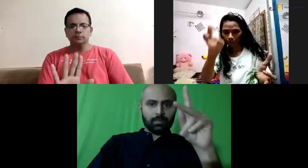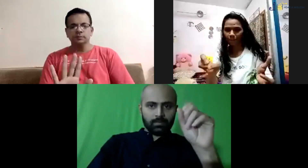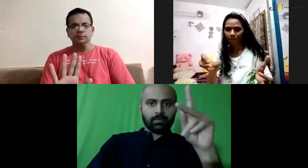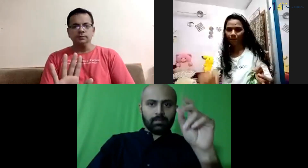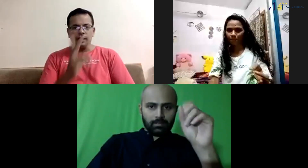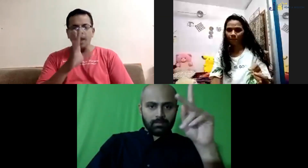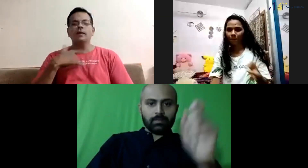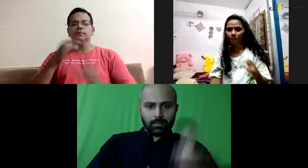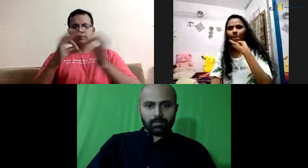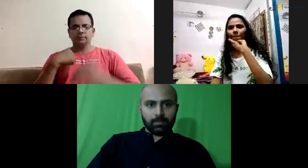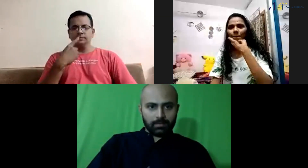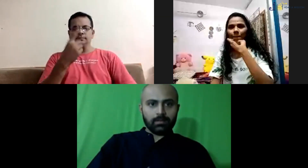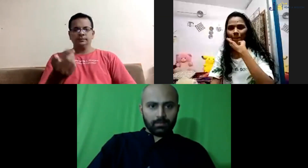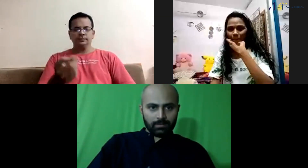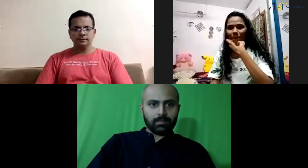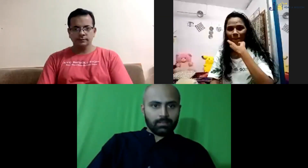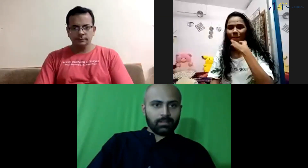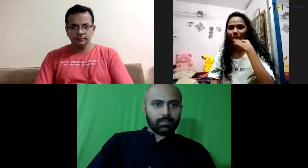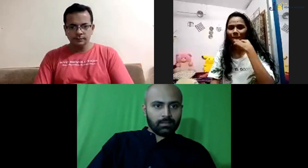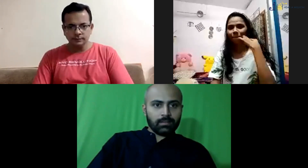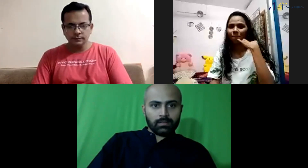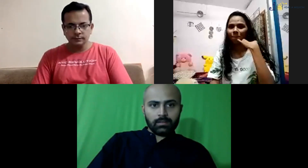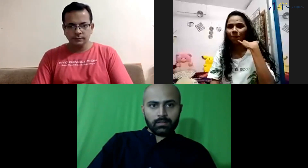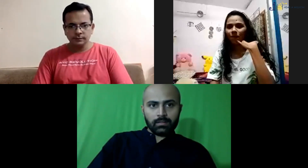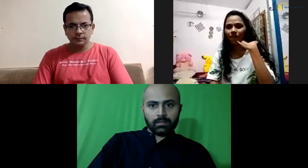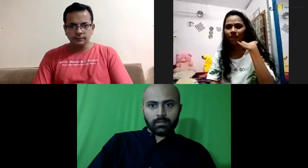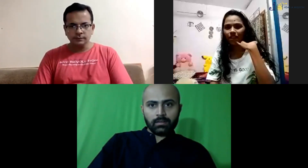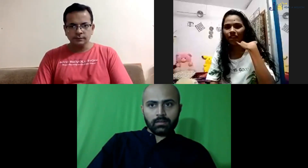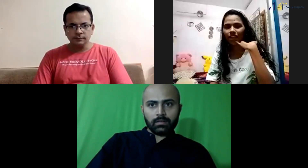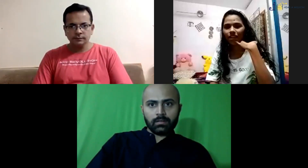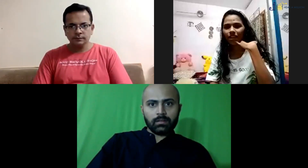show in sign? Tushar, can you show in short? Then I'll explain.